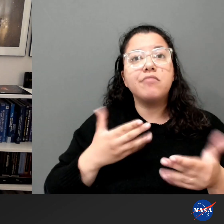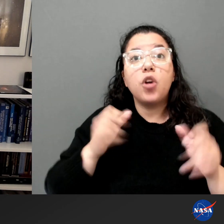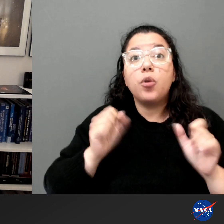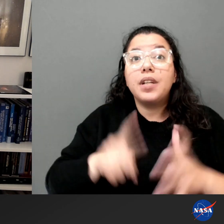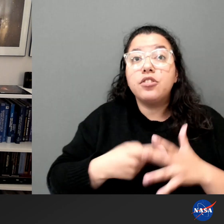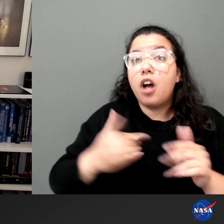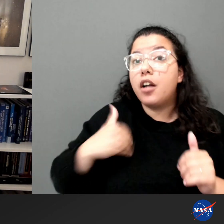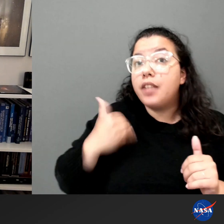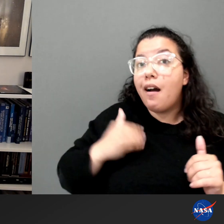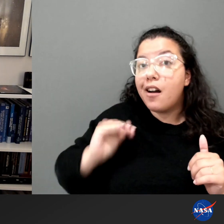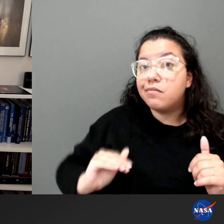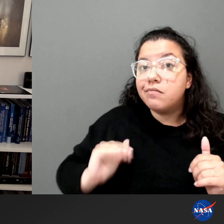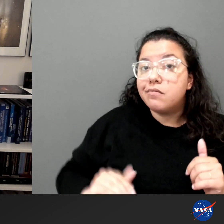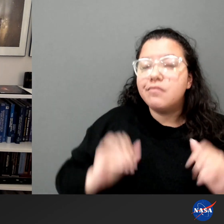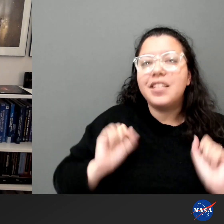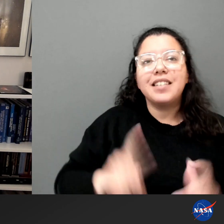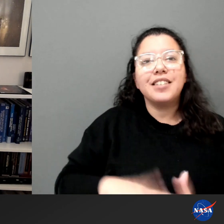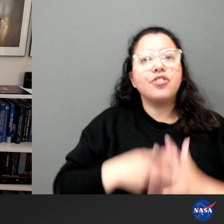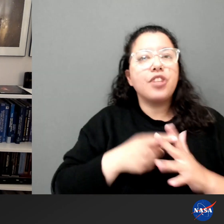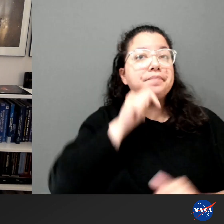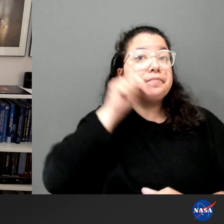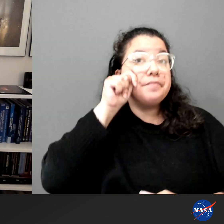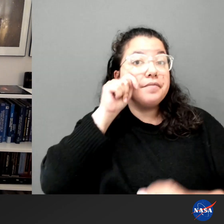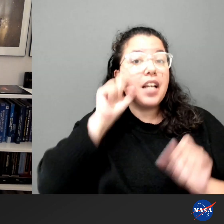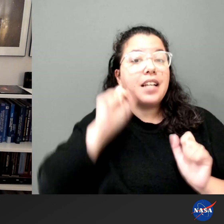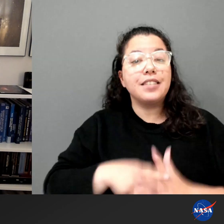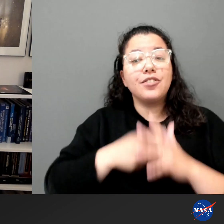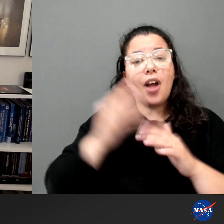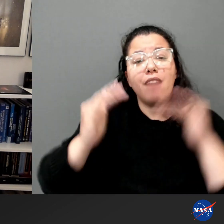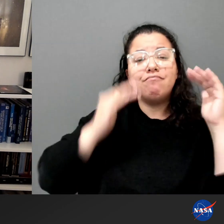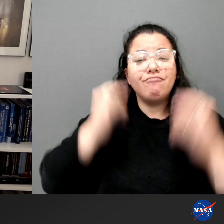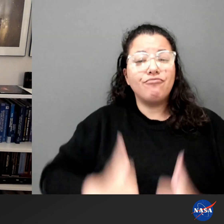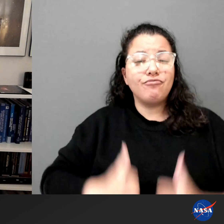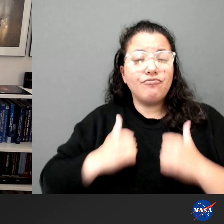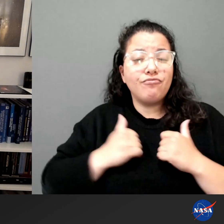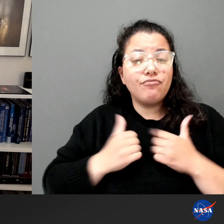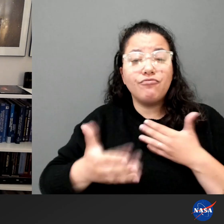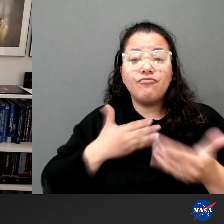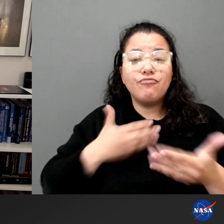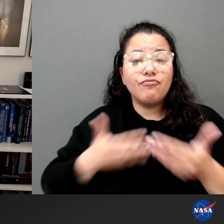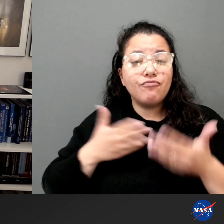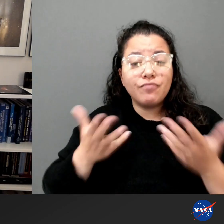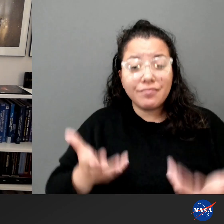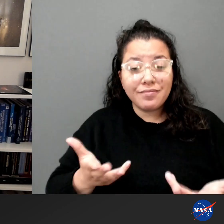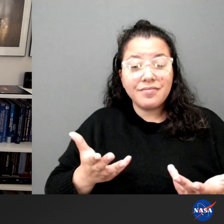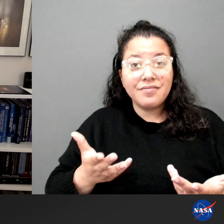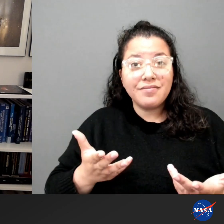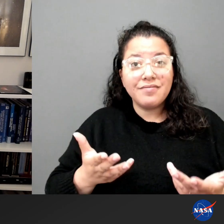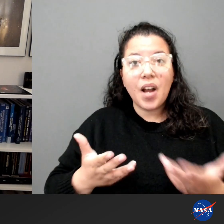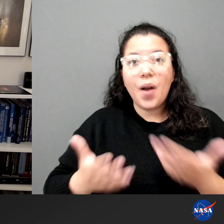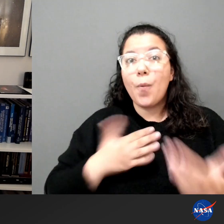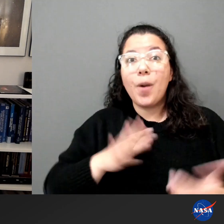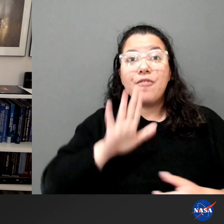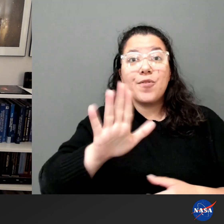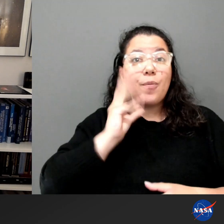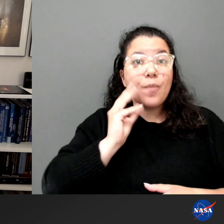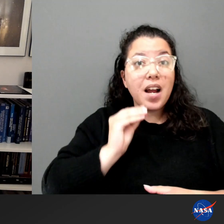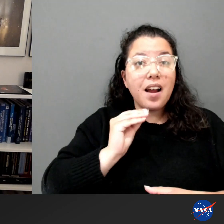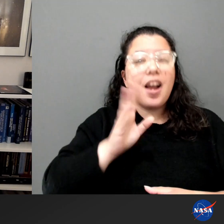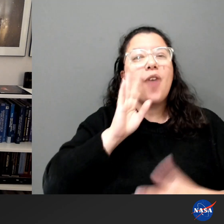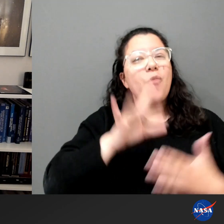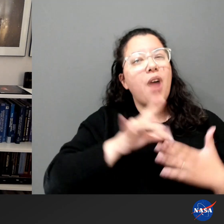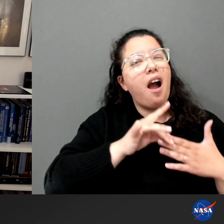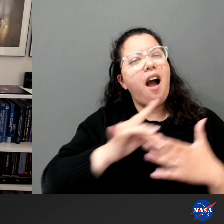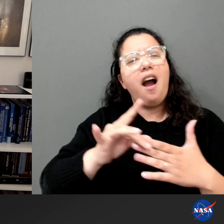could start when you're a little bit older. It could start even later. And so wherever that might be, it'll take you in many different places.